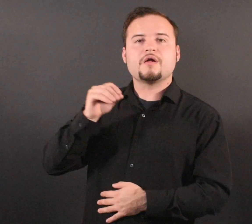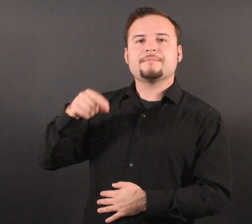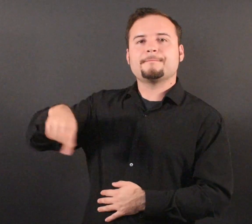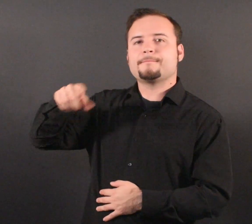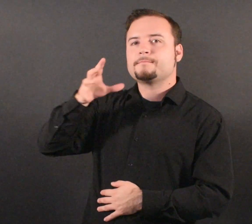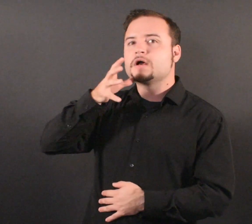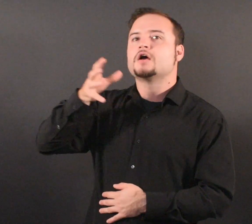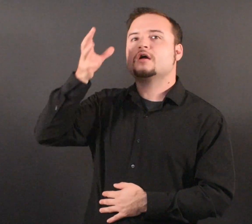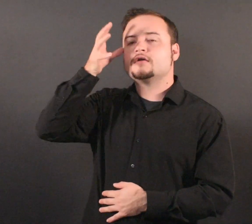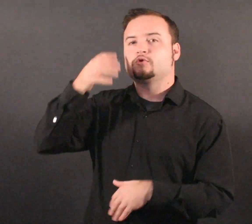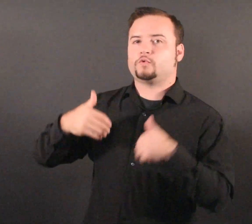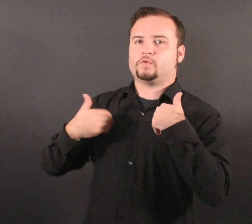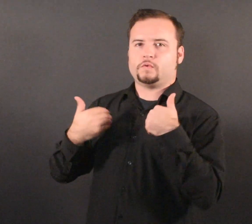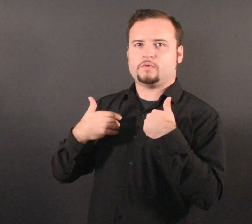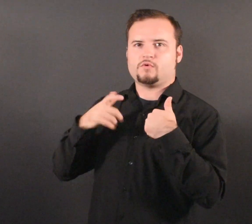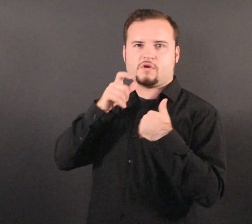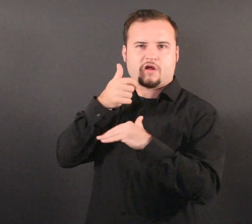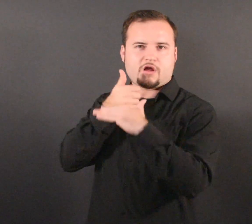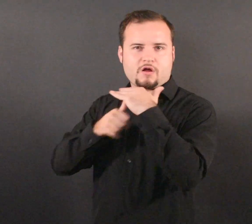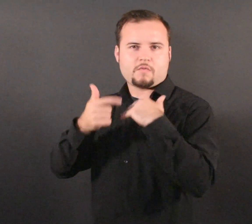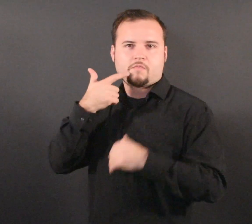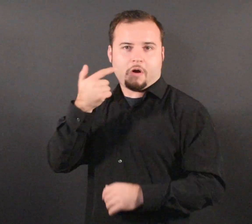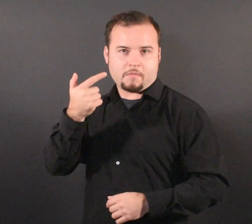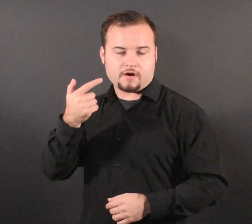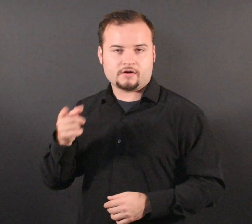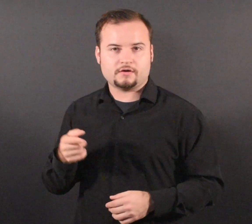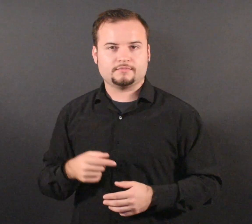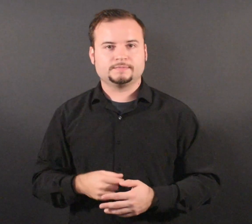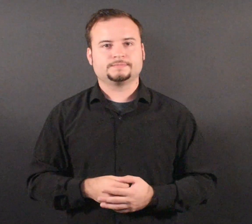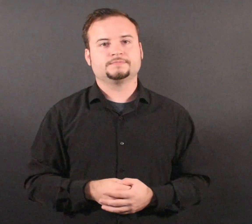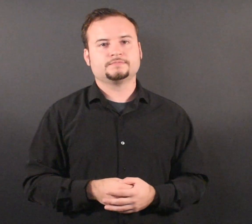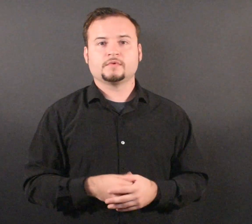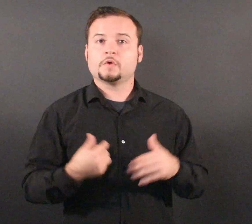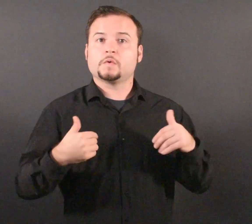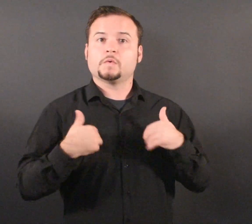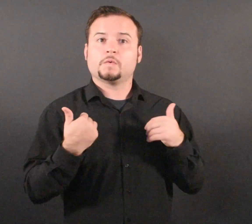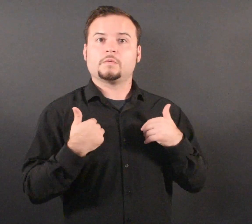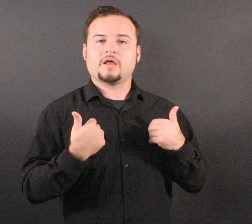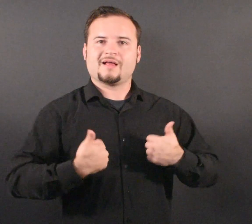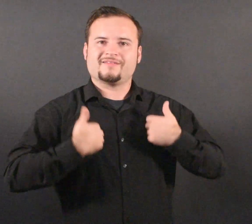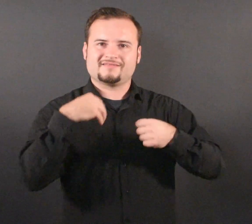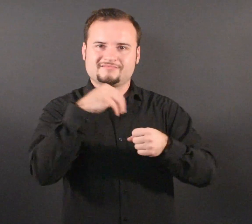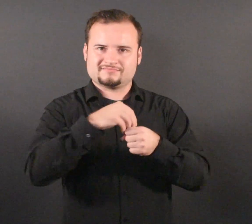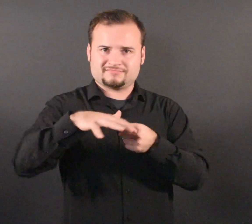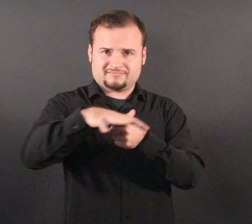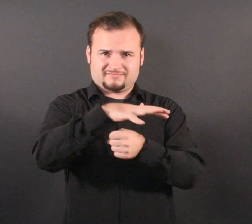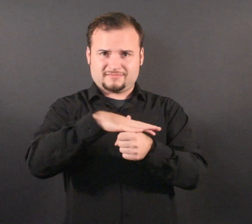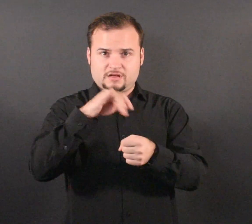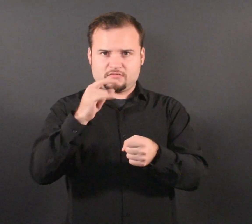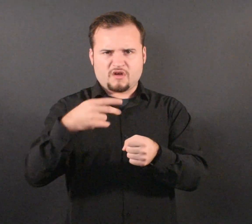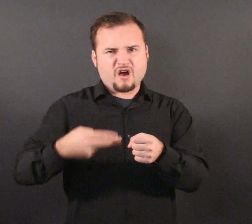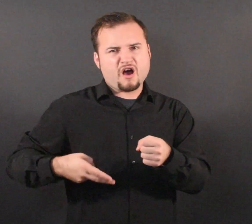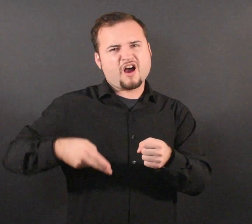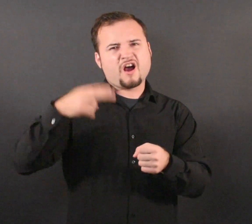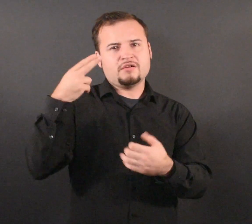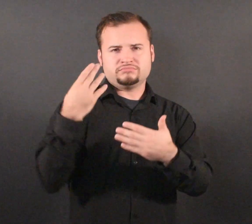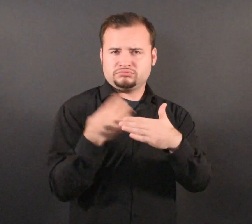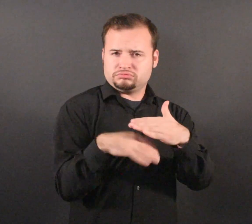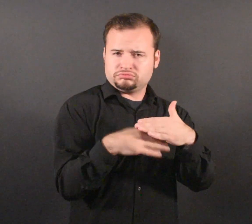pregnant and parenting youth under the age of 21, youth residing in areas with high birth rates,